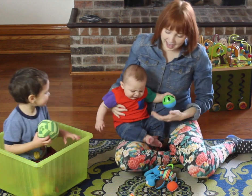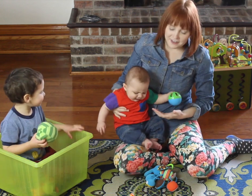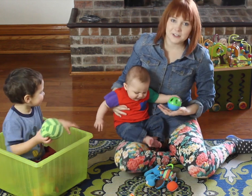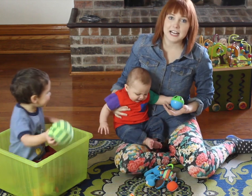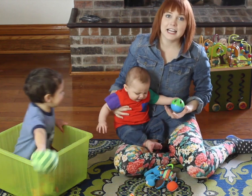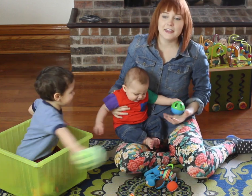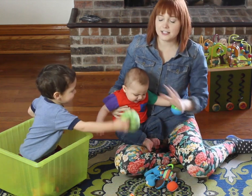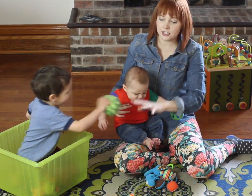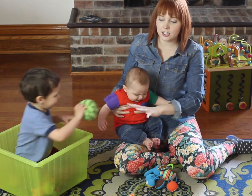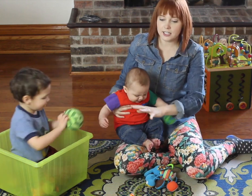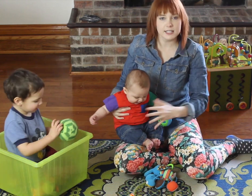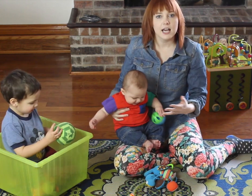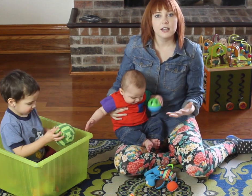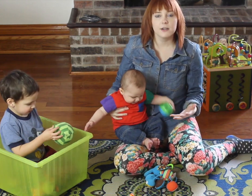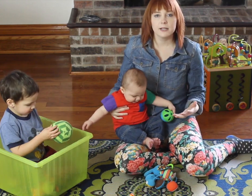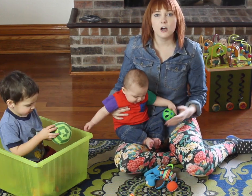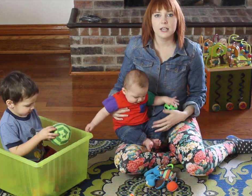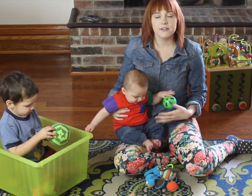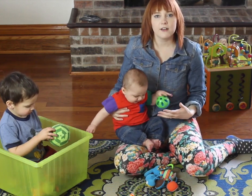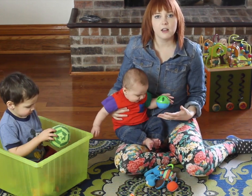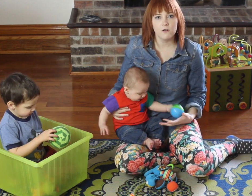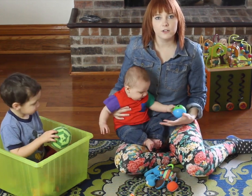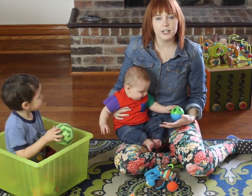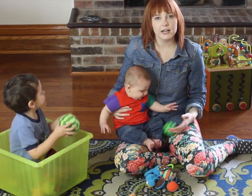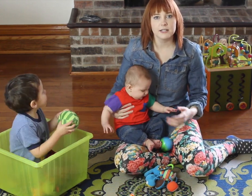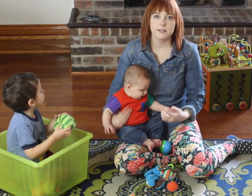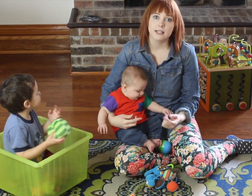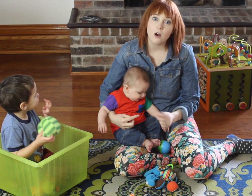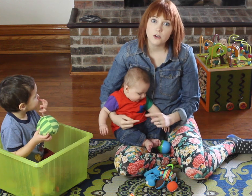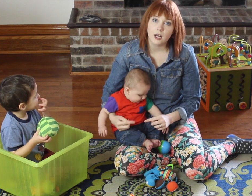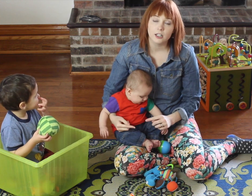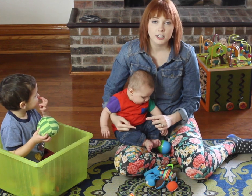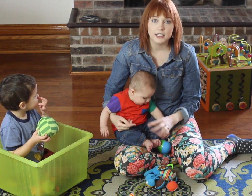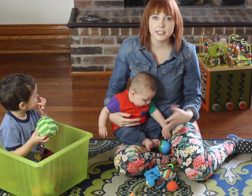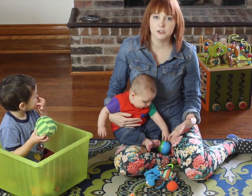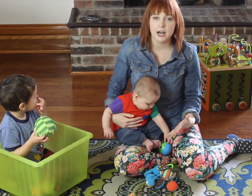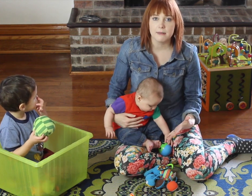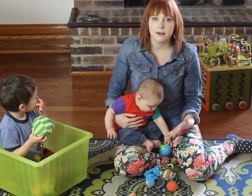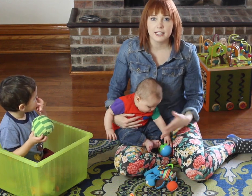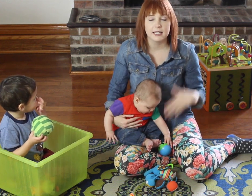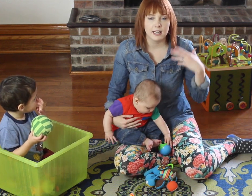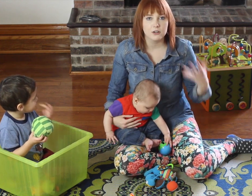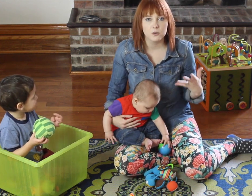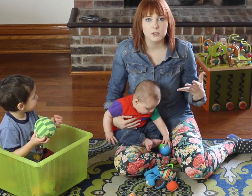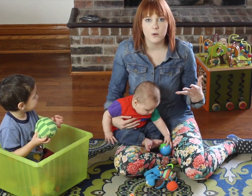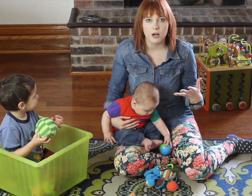And then you sign it. And this is good because a little bit ago he fell over and I was able to say, oh, you got hurt. And he didn't cry about it. He knew what was going